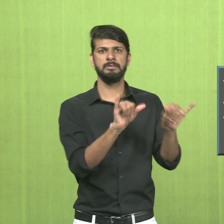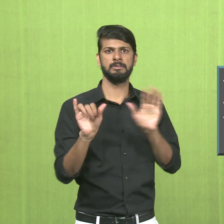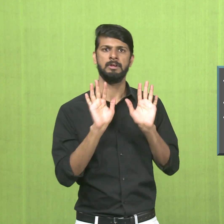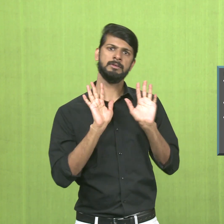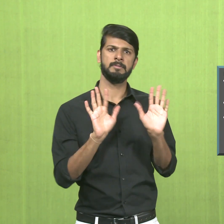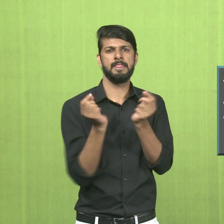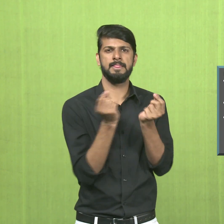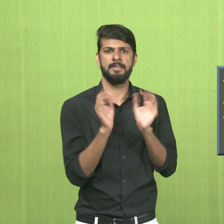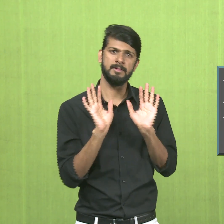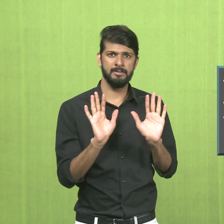the horse,